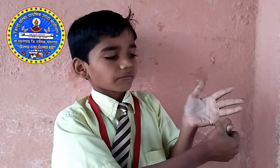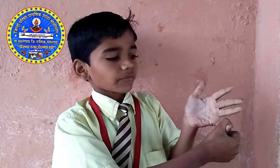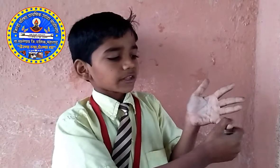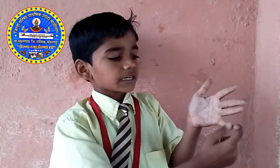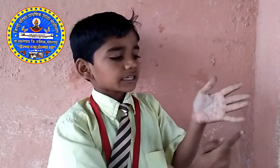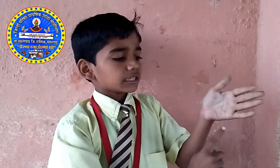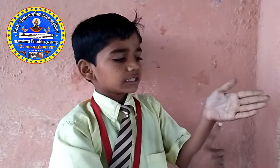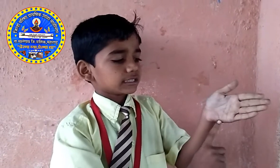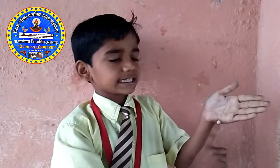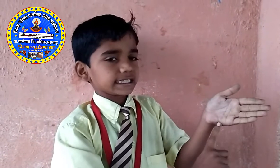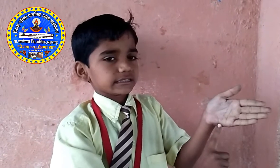T.